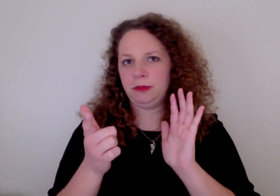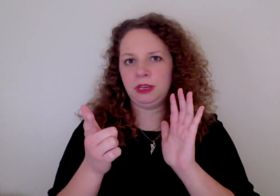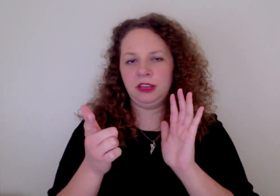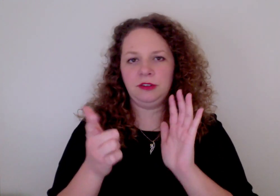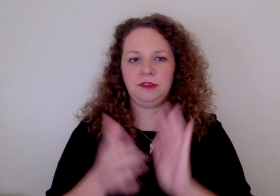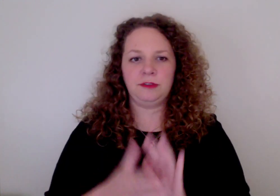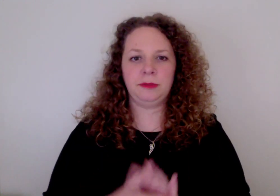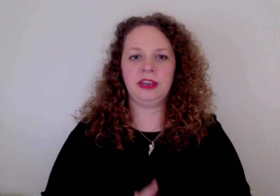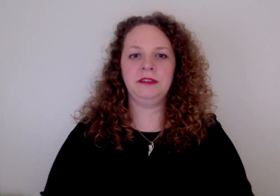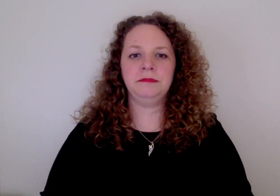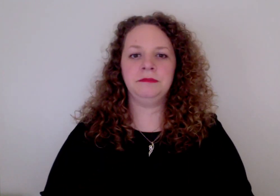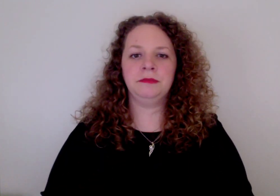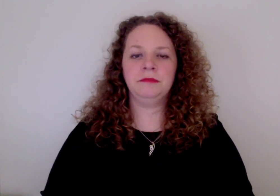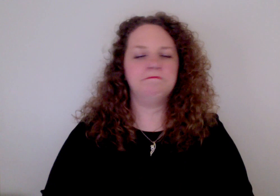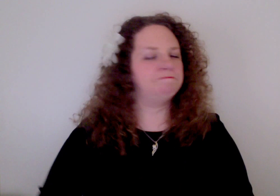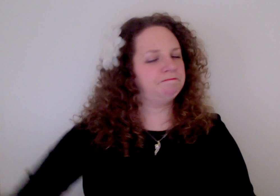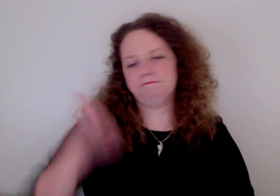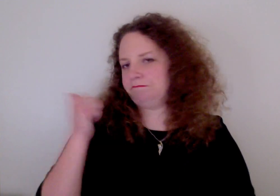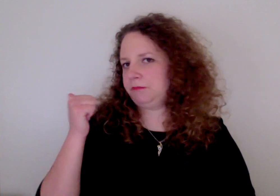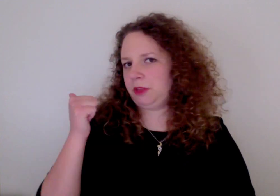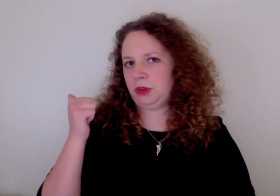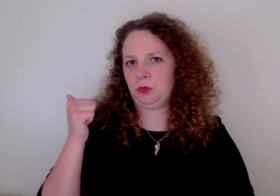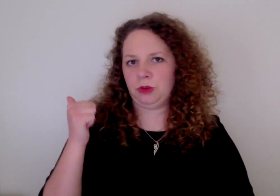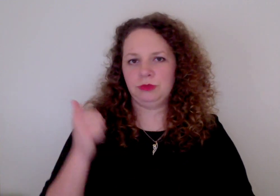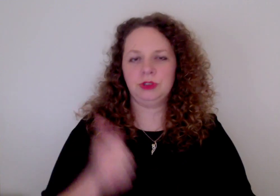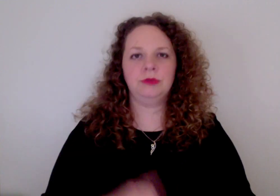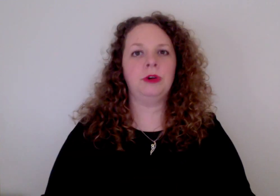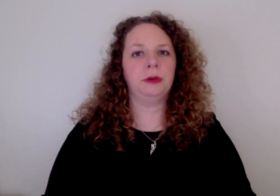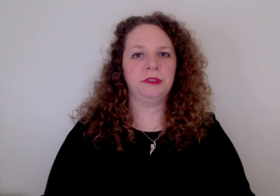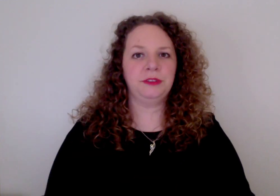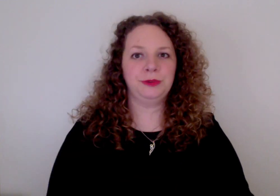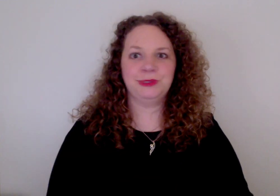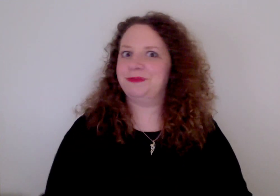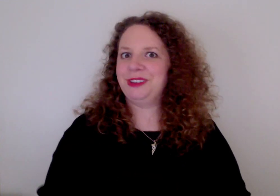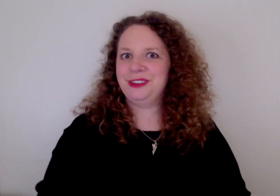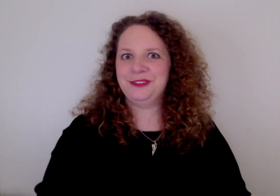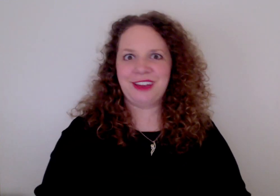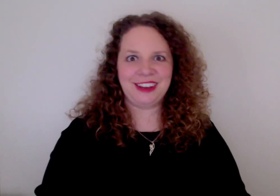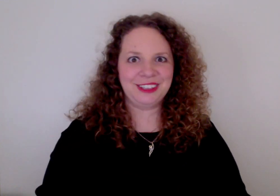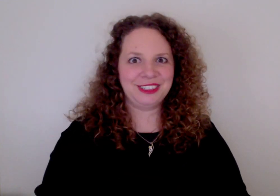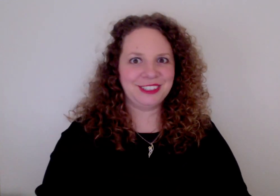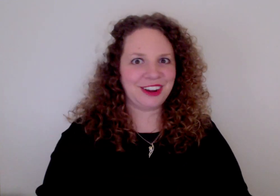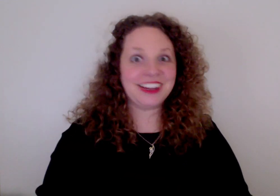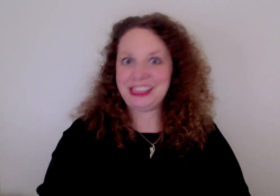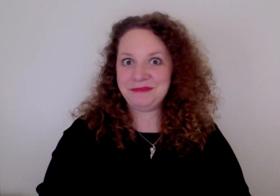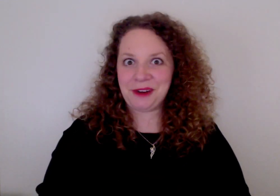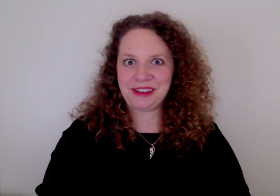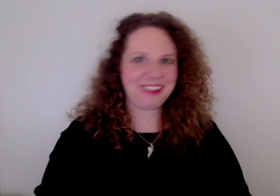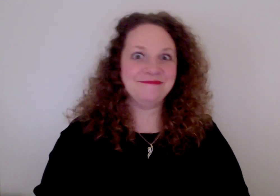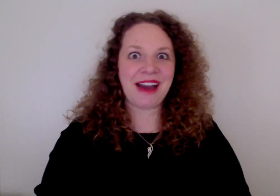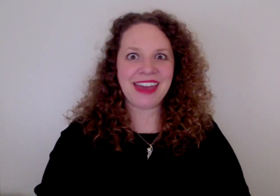prohibited or forbidden, and won't or refuse. You've got a good start, keep going. Bye.